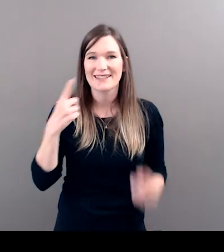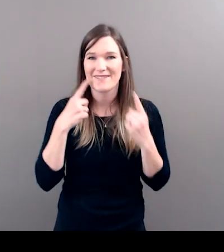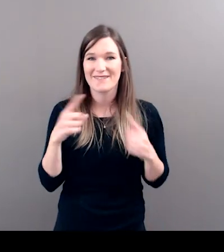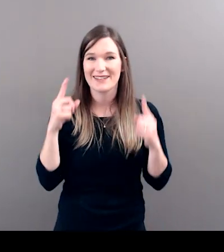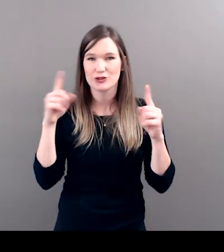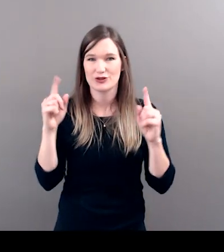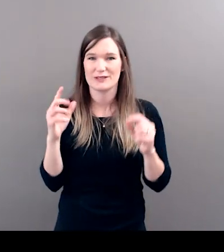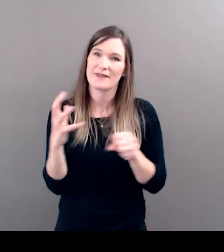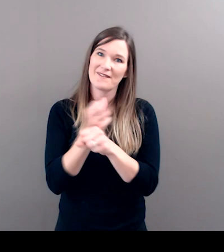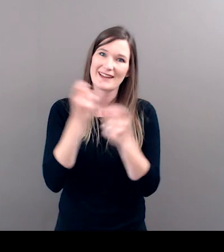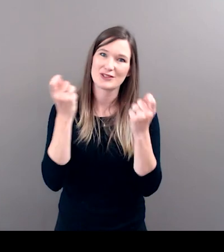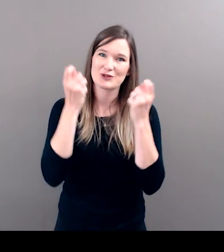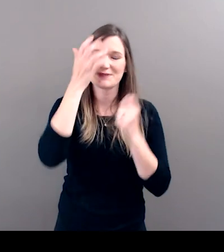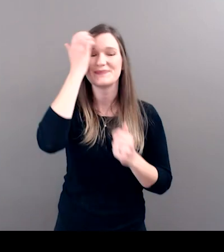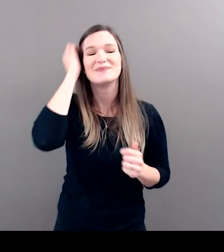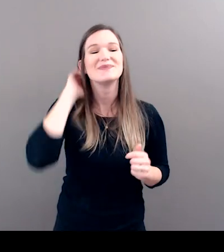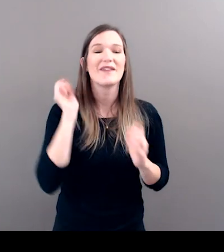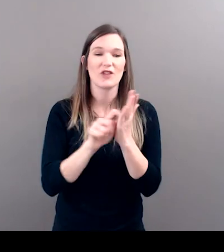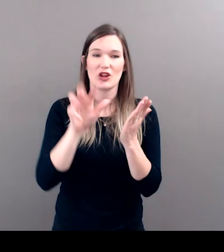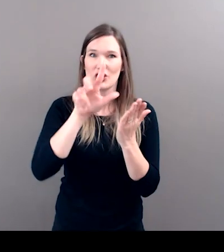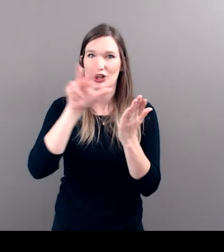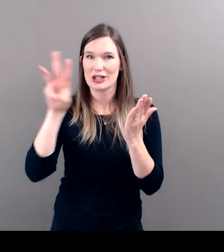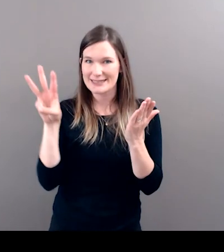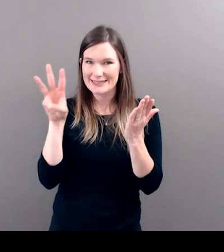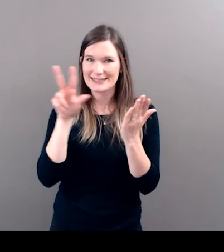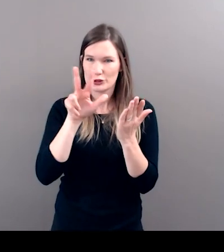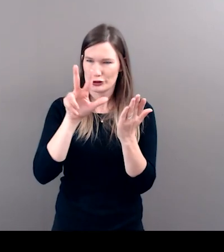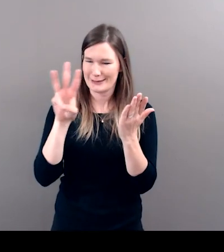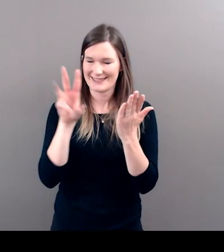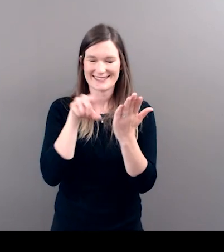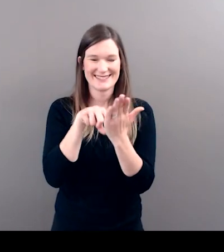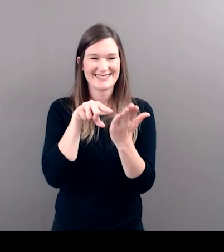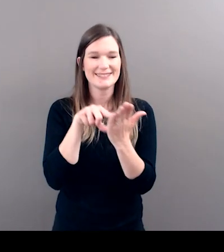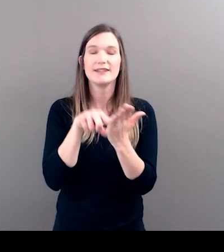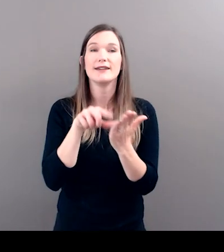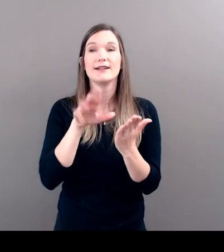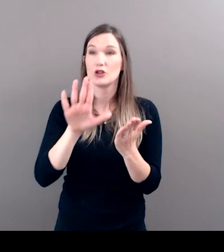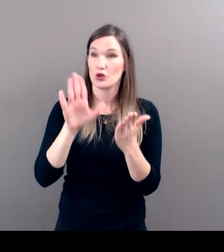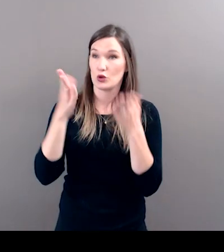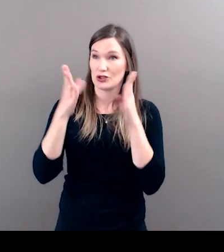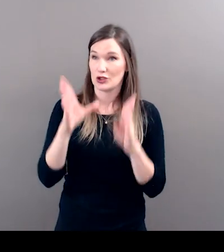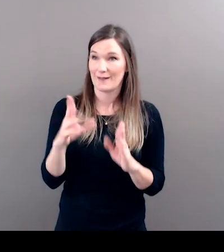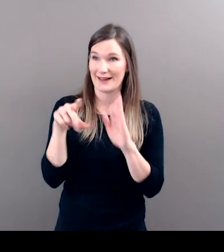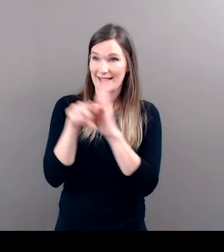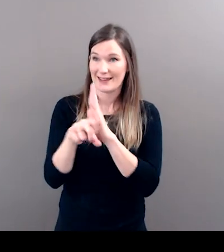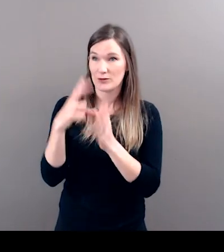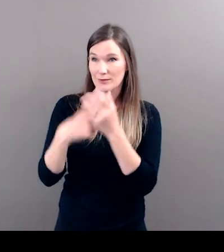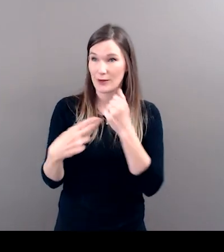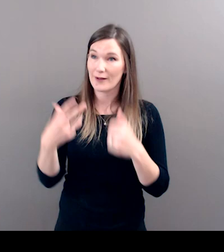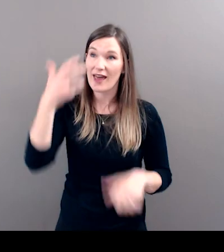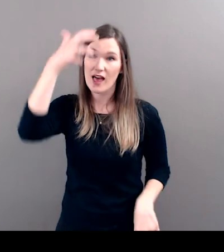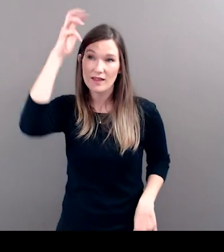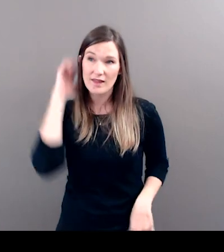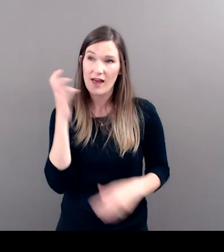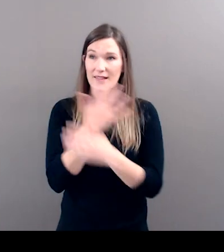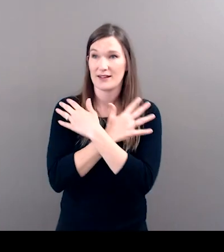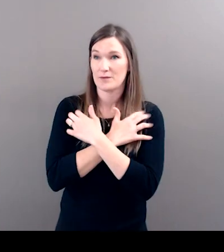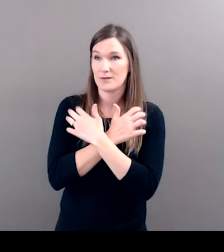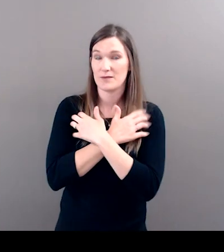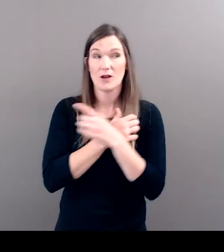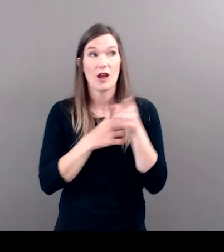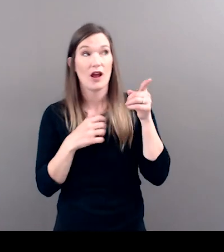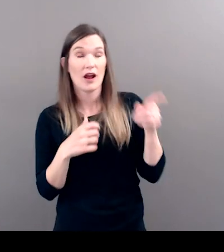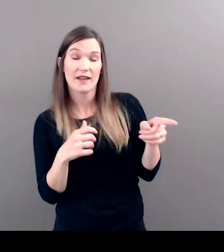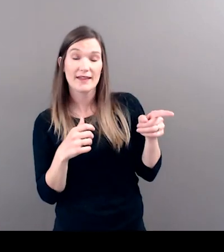Verse 36, your servant has killed both lion and bear. And this uncircumcised Philistine will